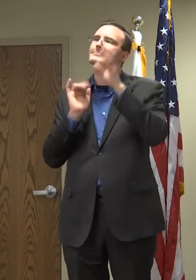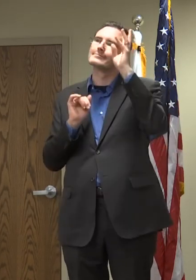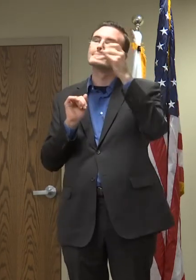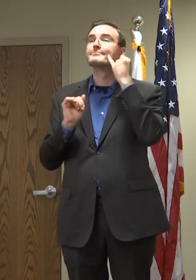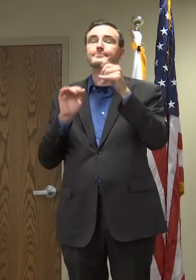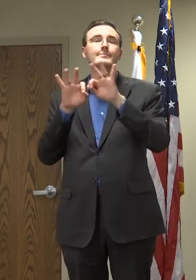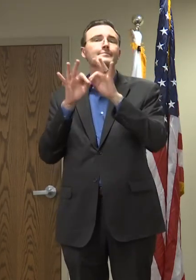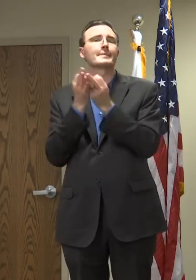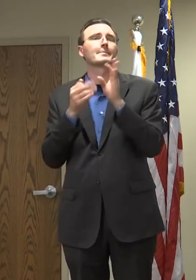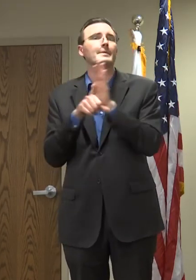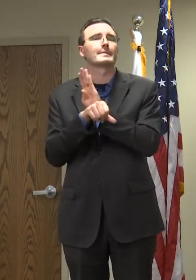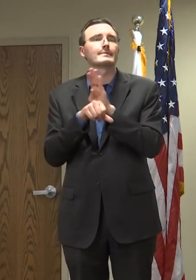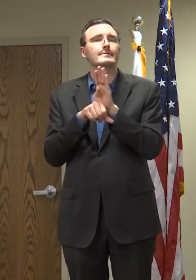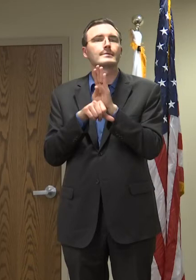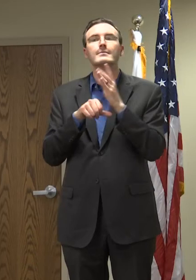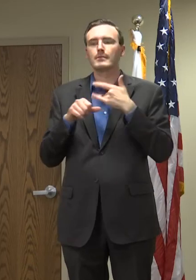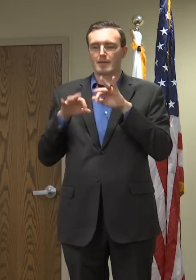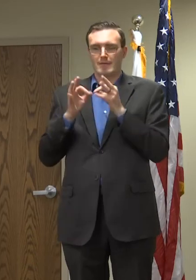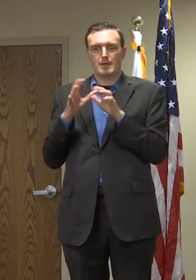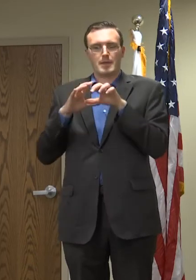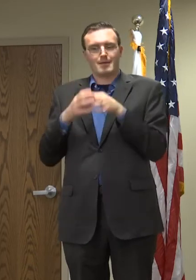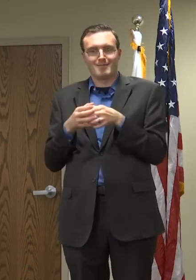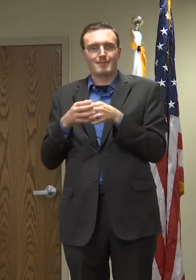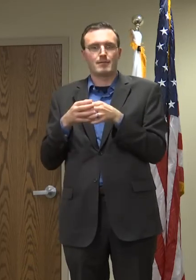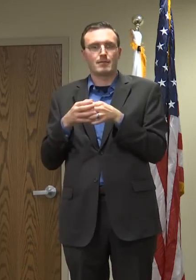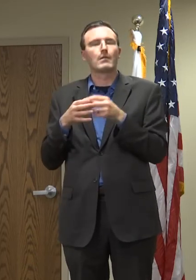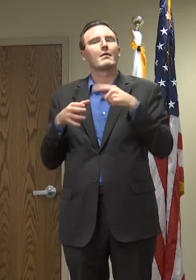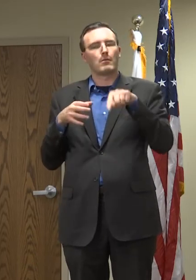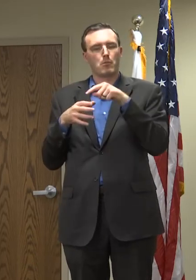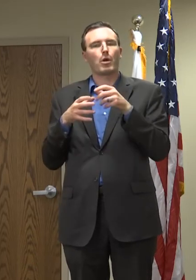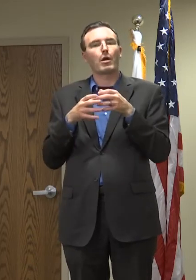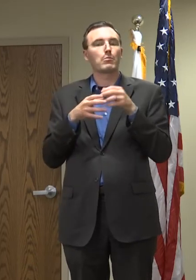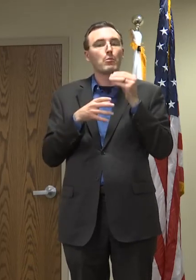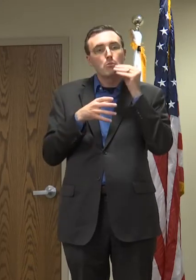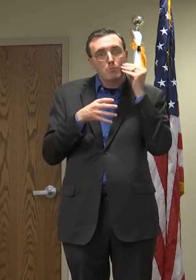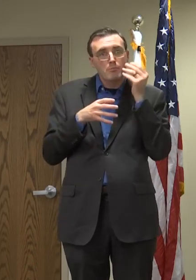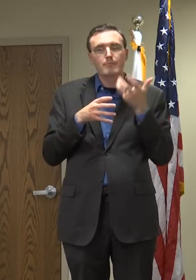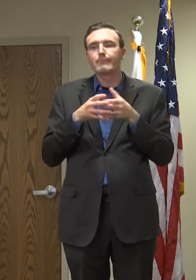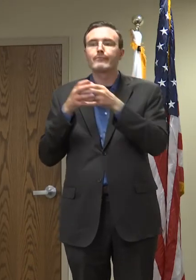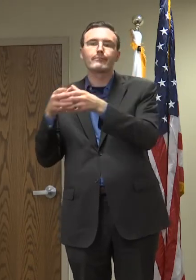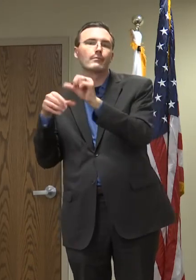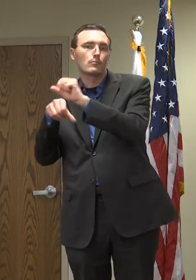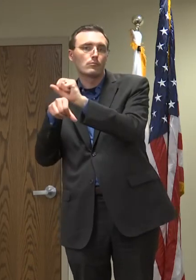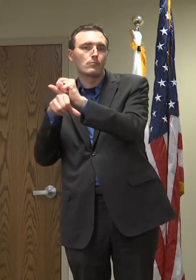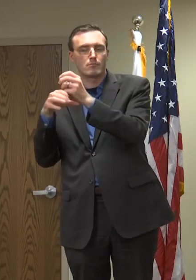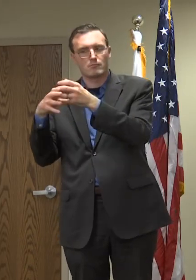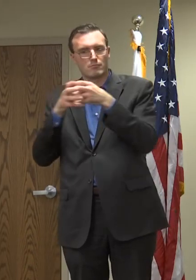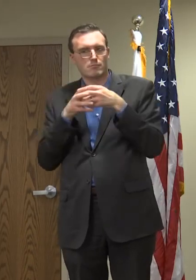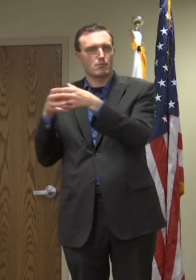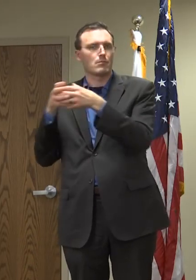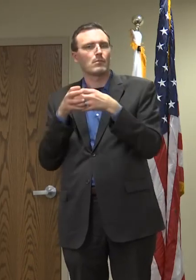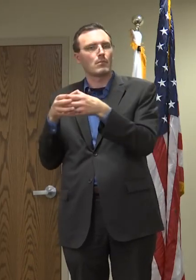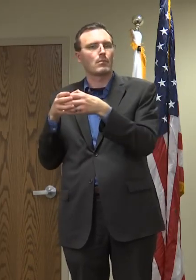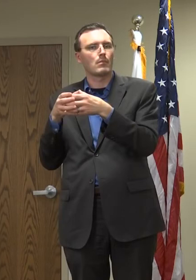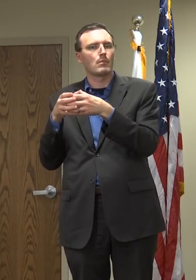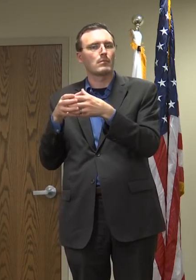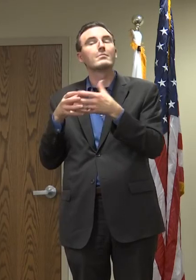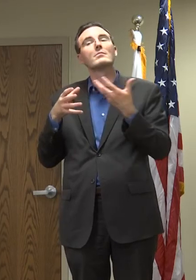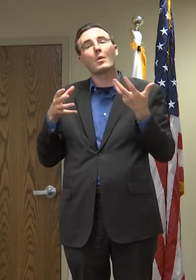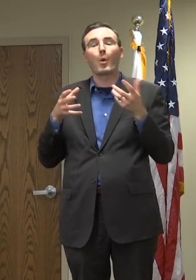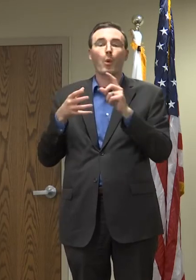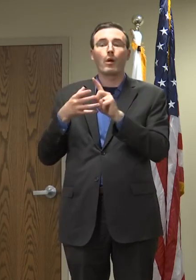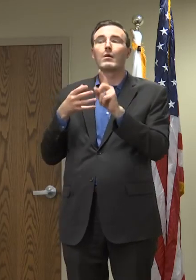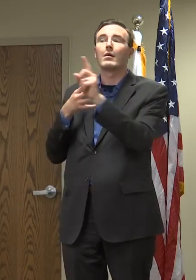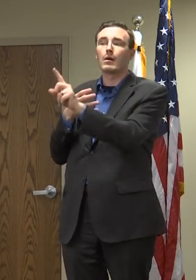business, right? So we have exposures not only within the business, but within the household. So coming back to, that's why we want to consult and be a partner. There